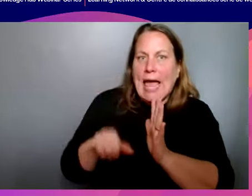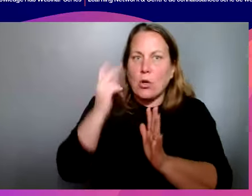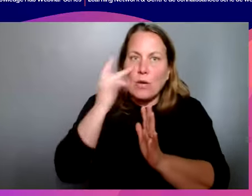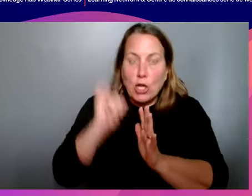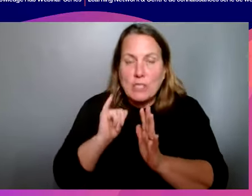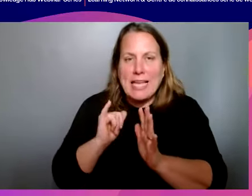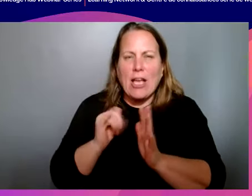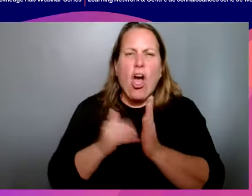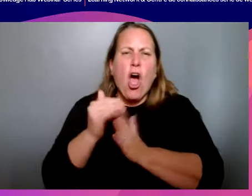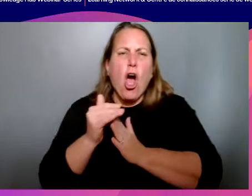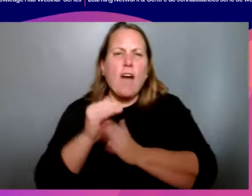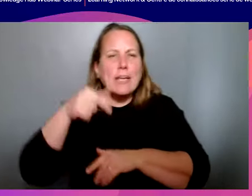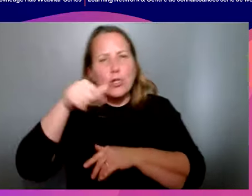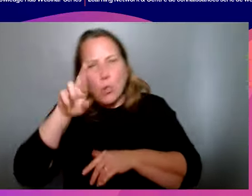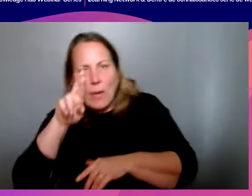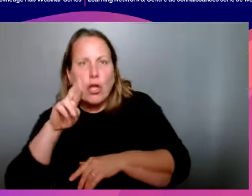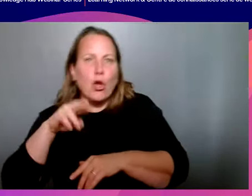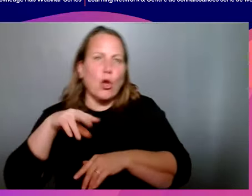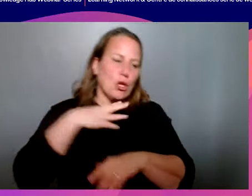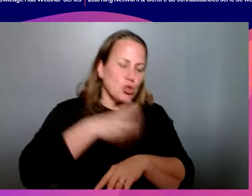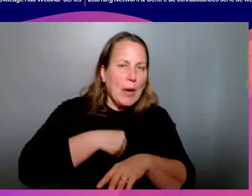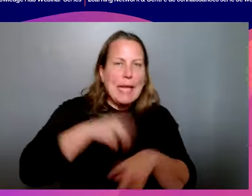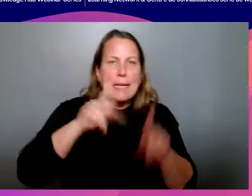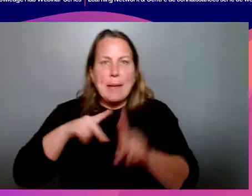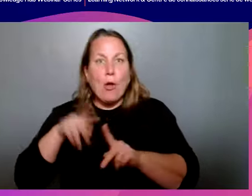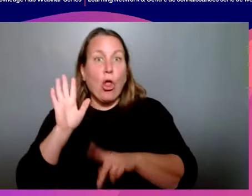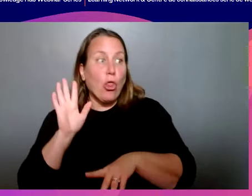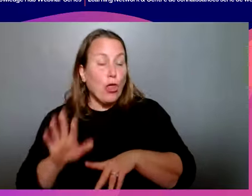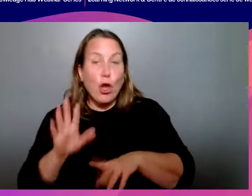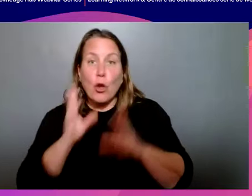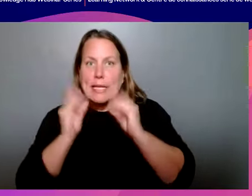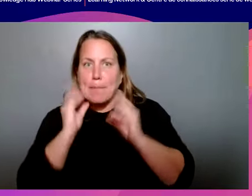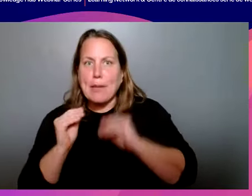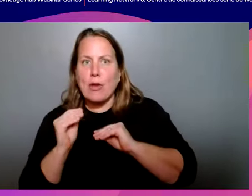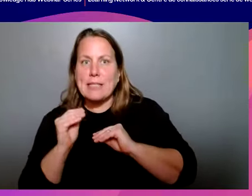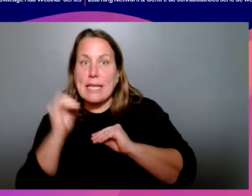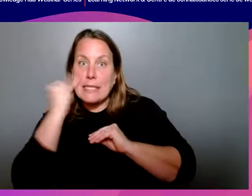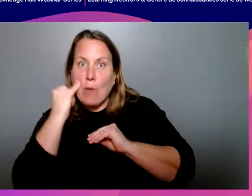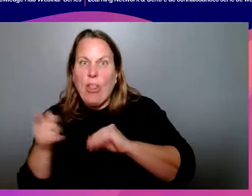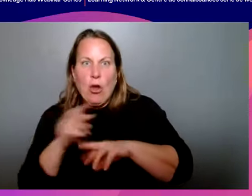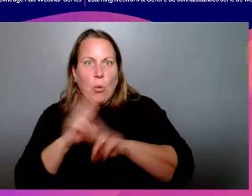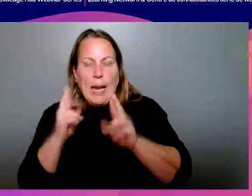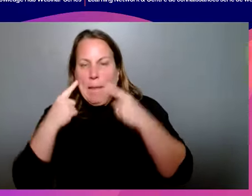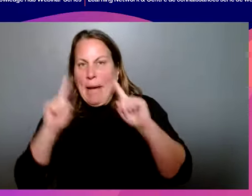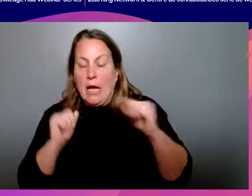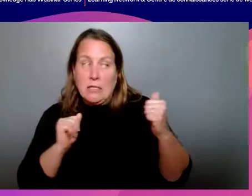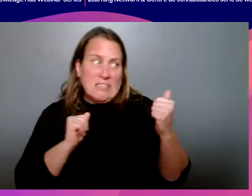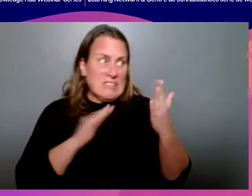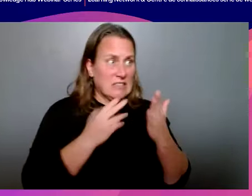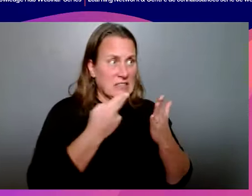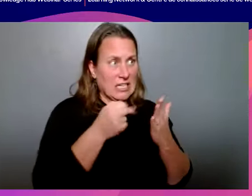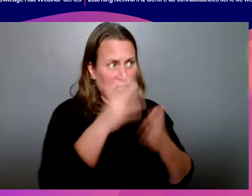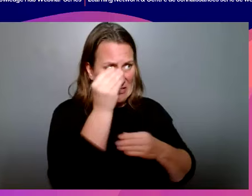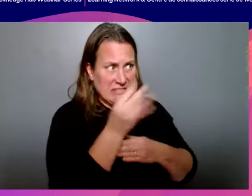people hear when they do come forward and make a complaint about microaggressions they're